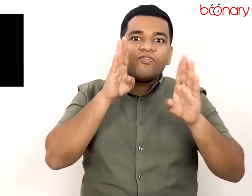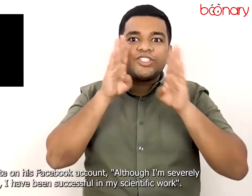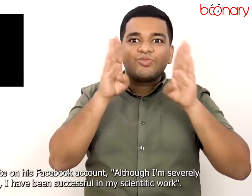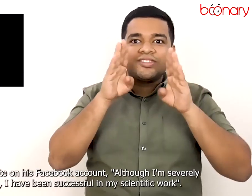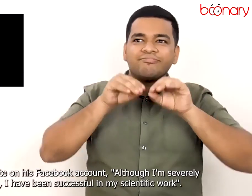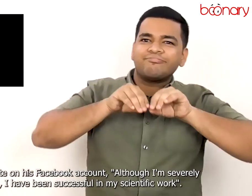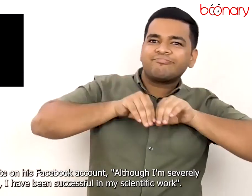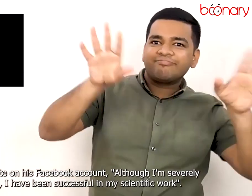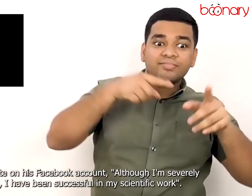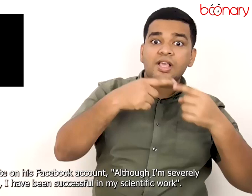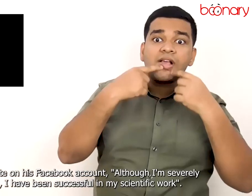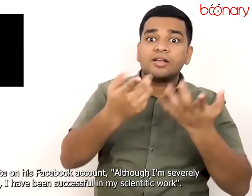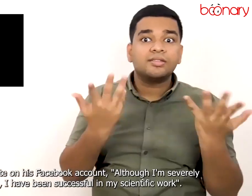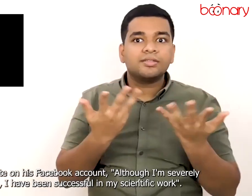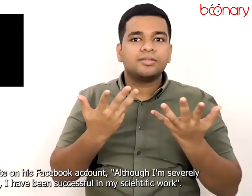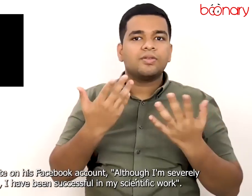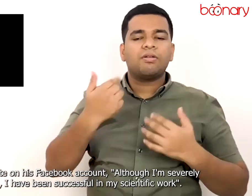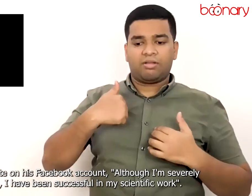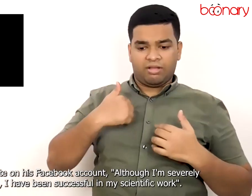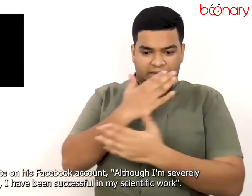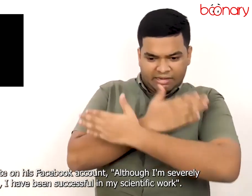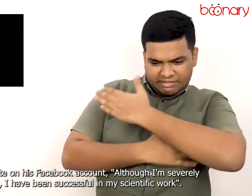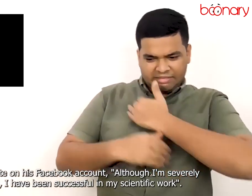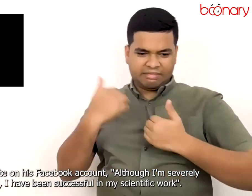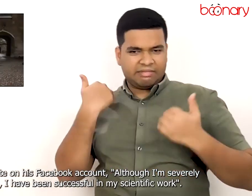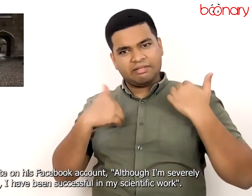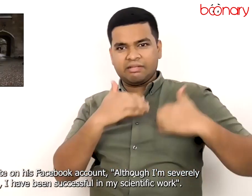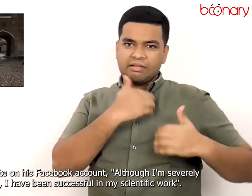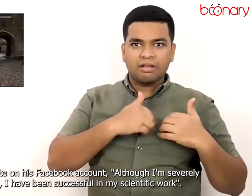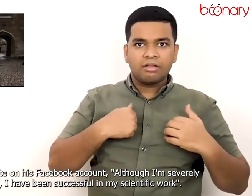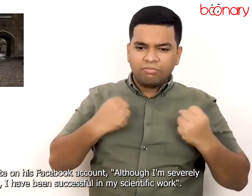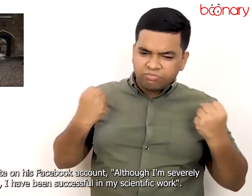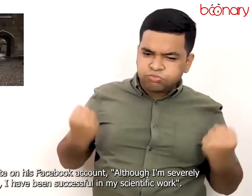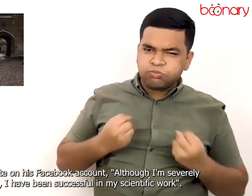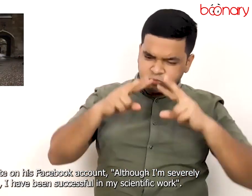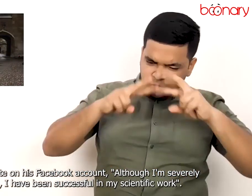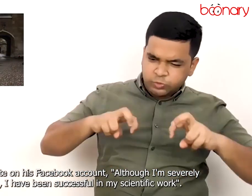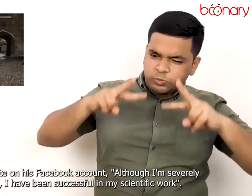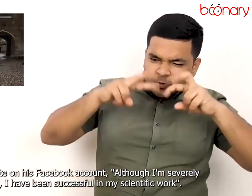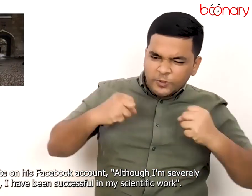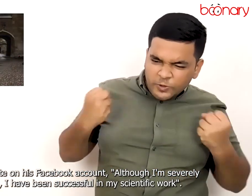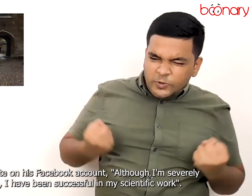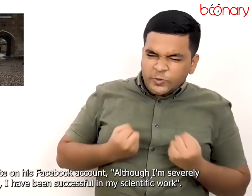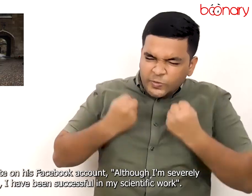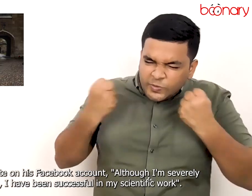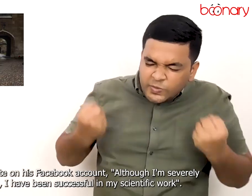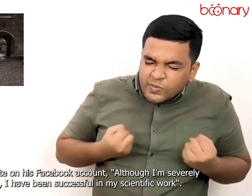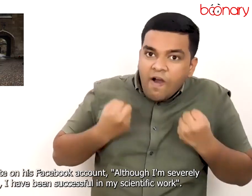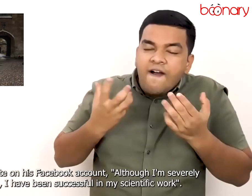He once wrote on his Facebook account, "Although I'm severely disabled, I have